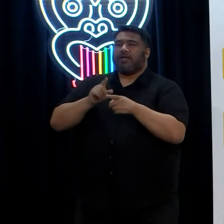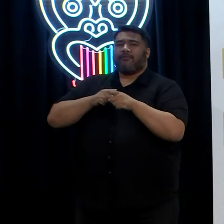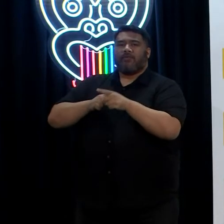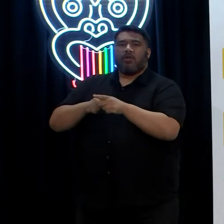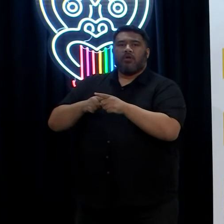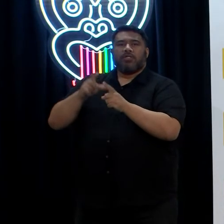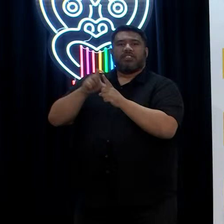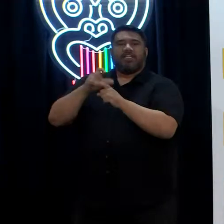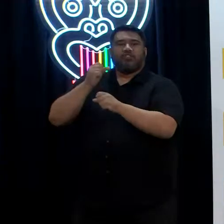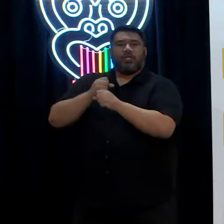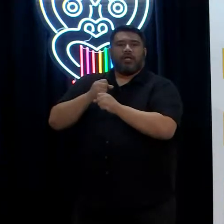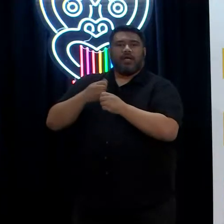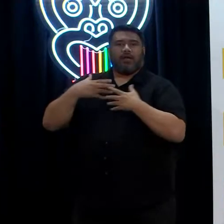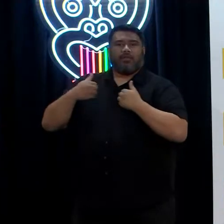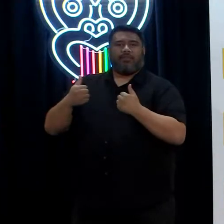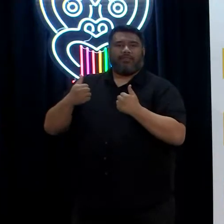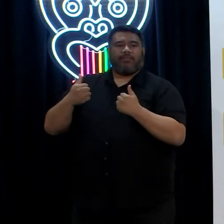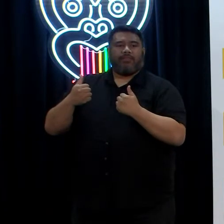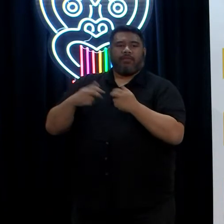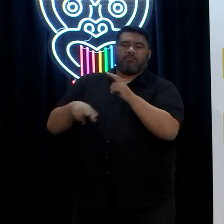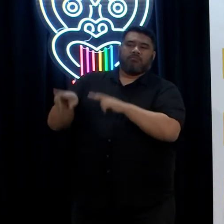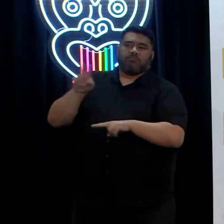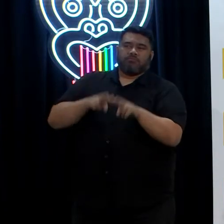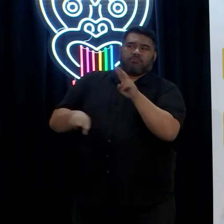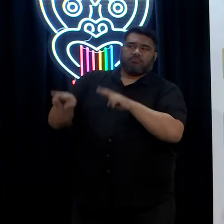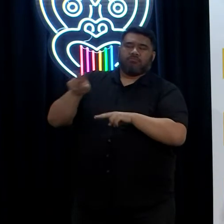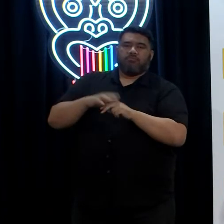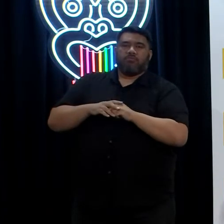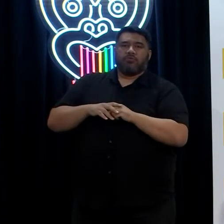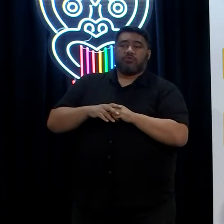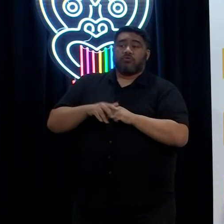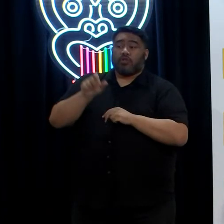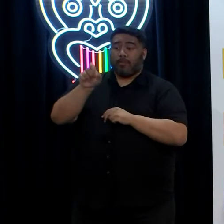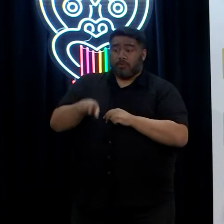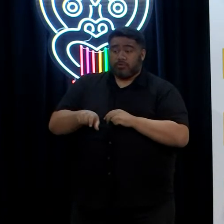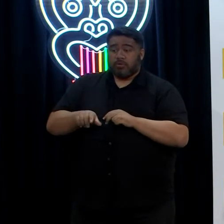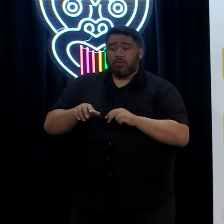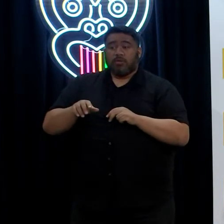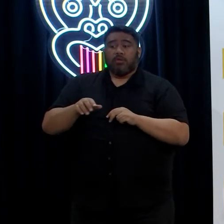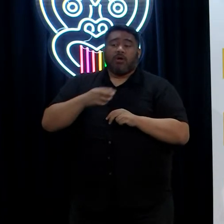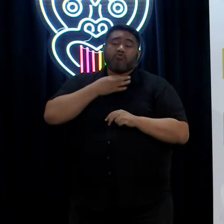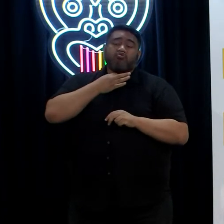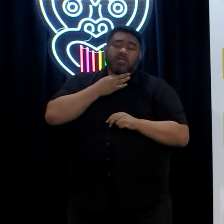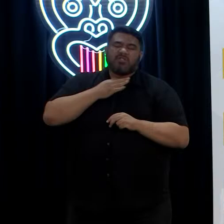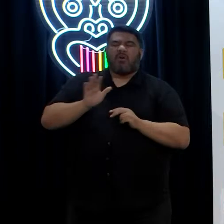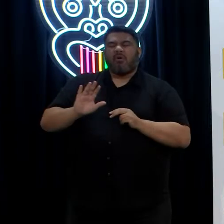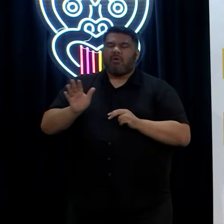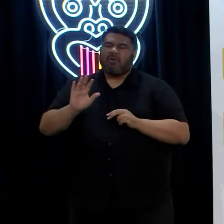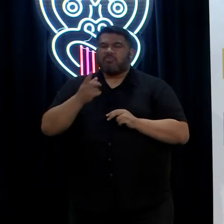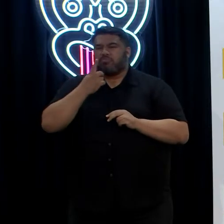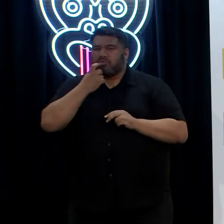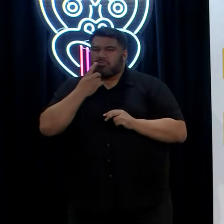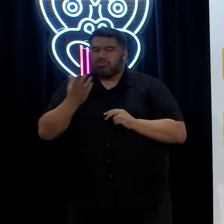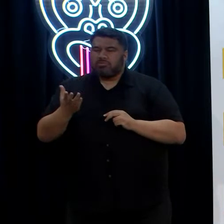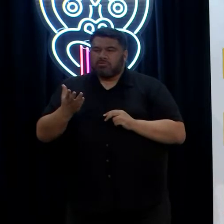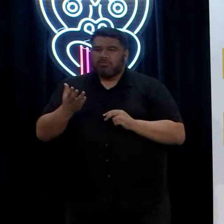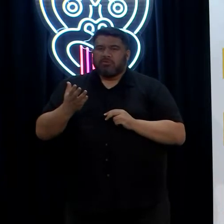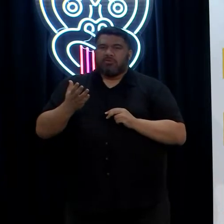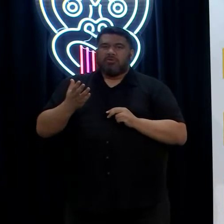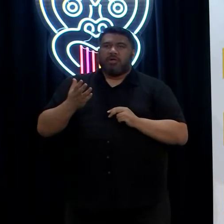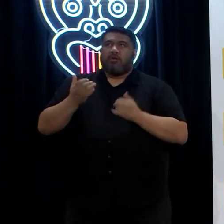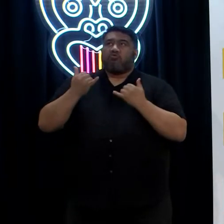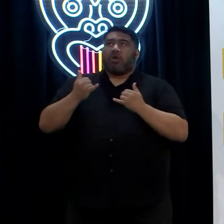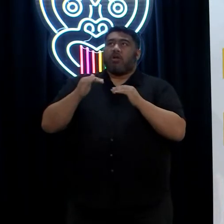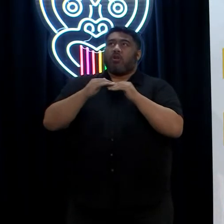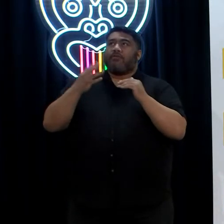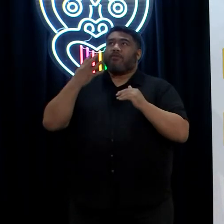made. If they're deemed to be low risk, as I say at the moment in Auckland on alert level 4, then they're going